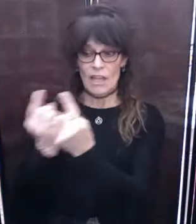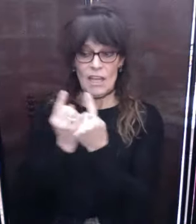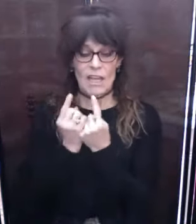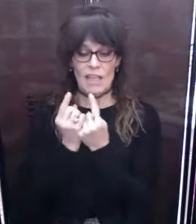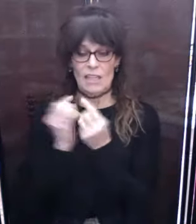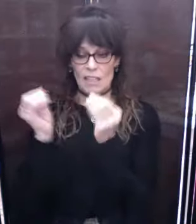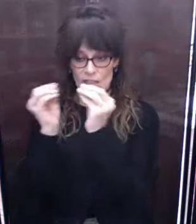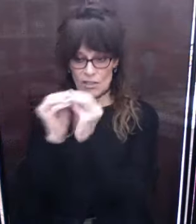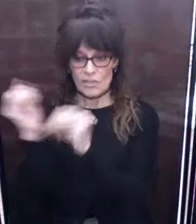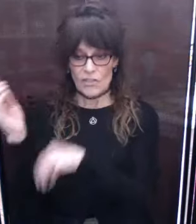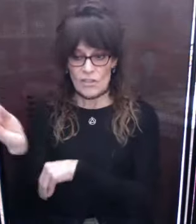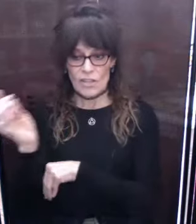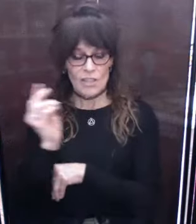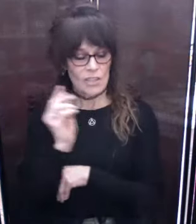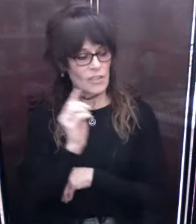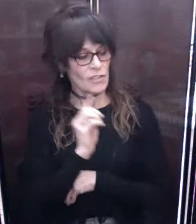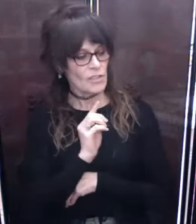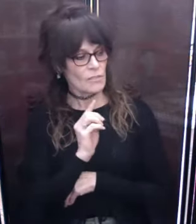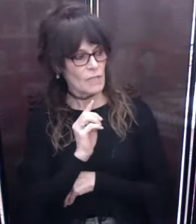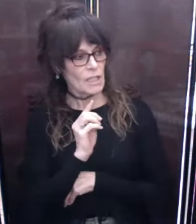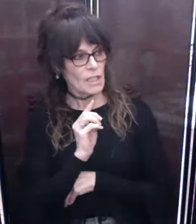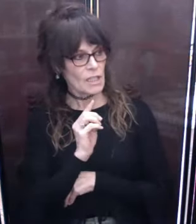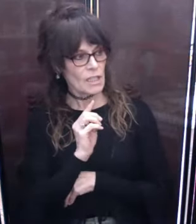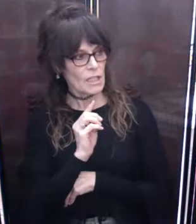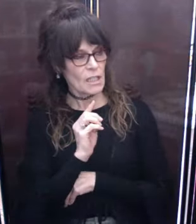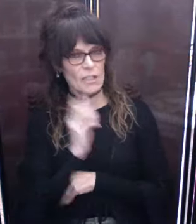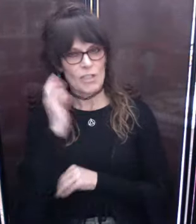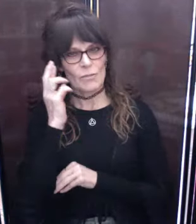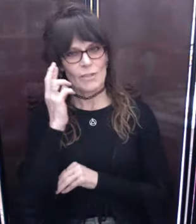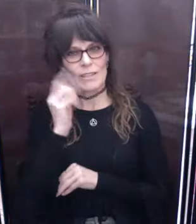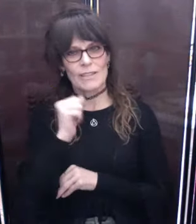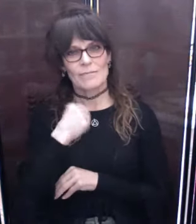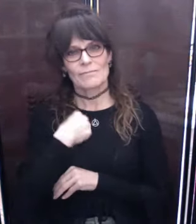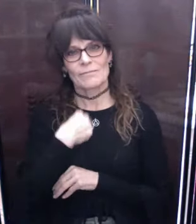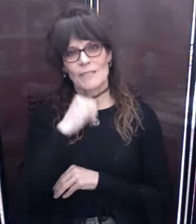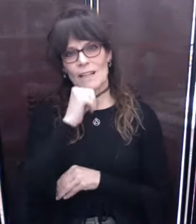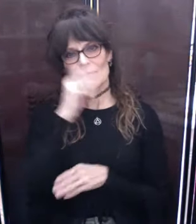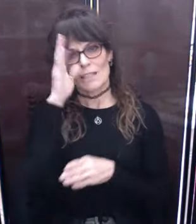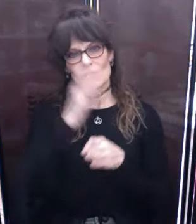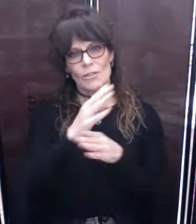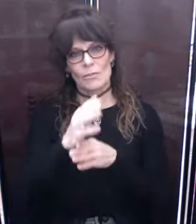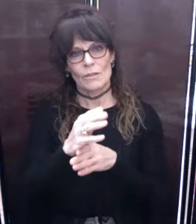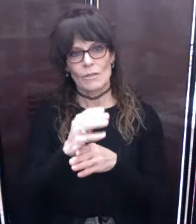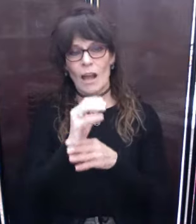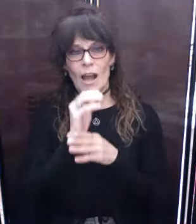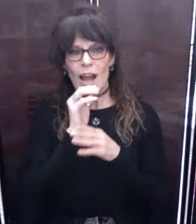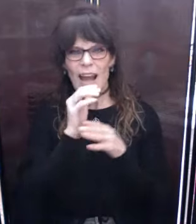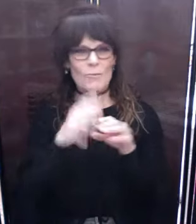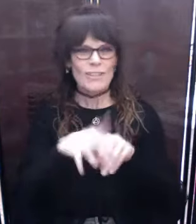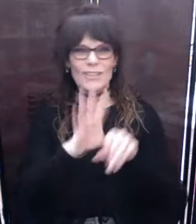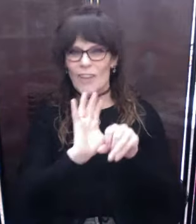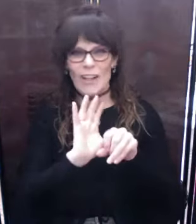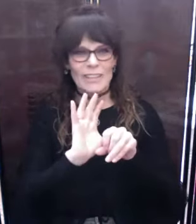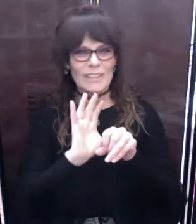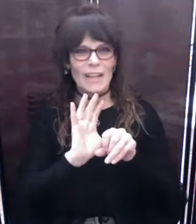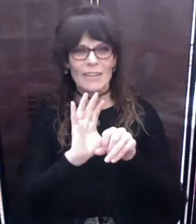it takes her all of about a second to realize that I'm not sober. I wasn't falling down drunk. I wasn't kicking footballs off the side of my foot